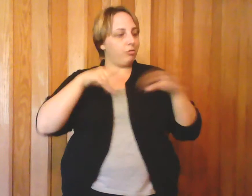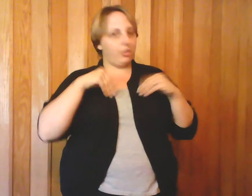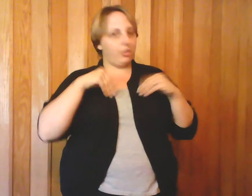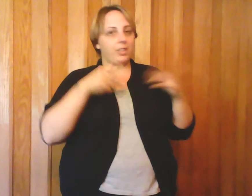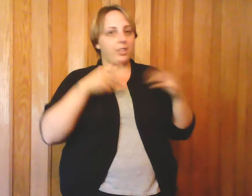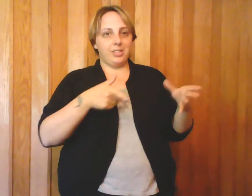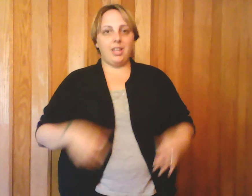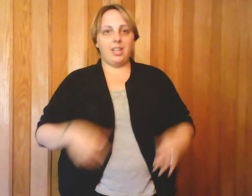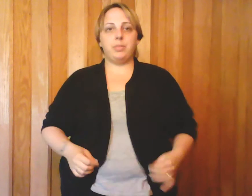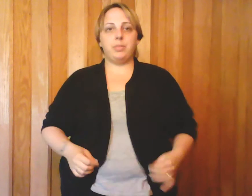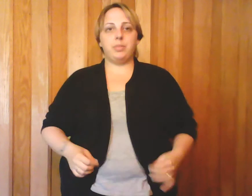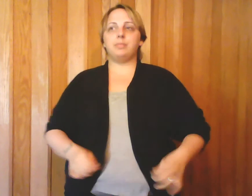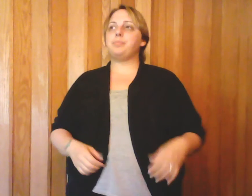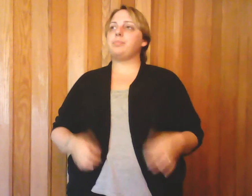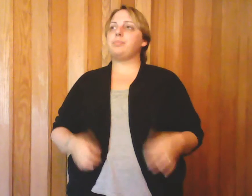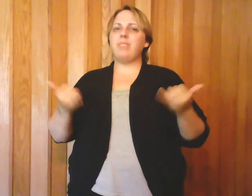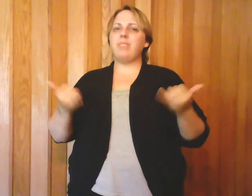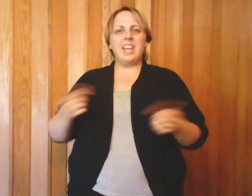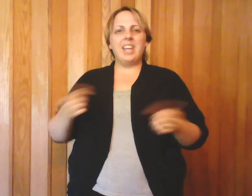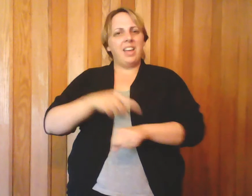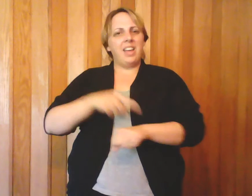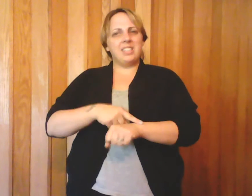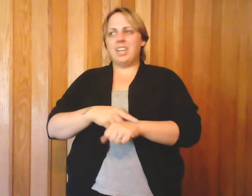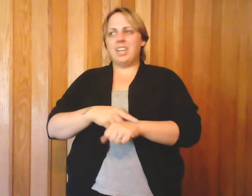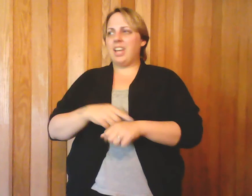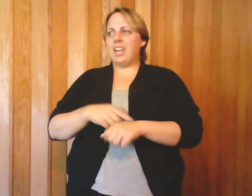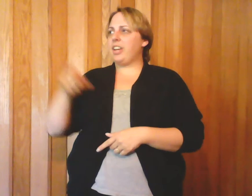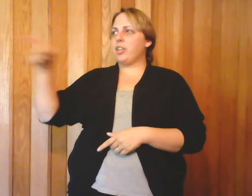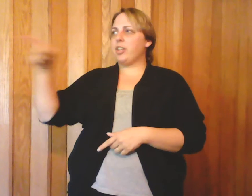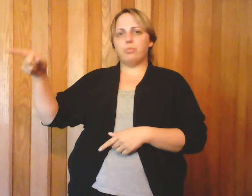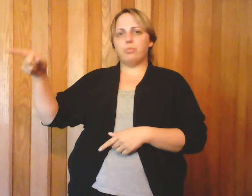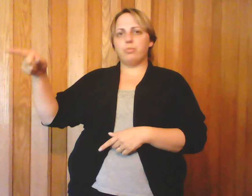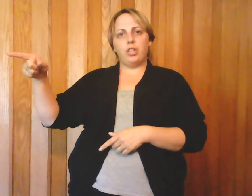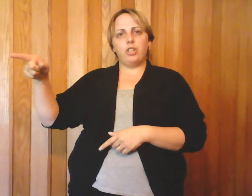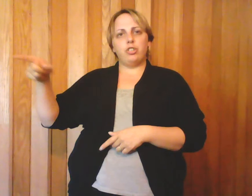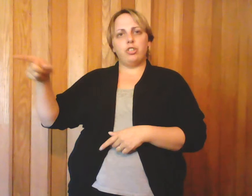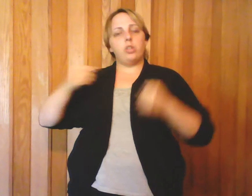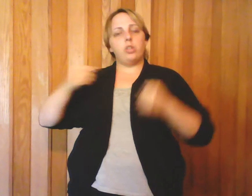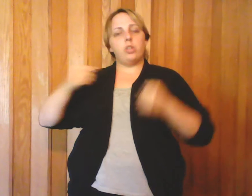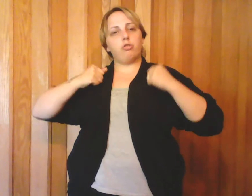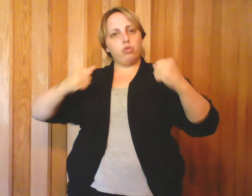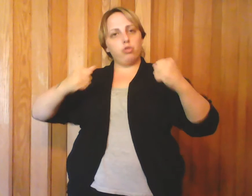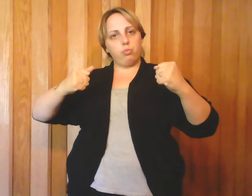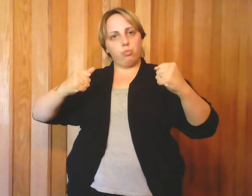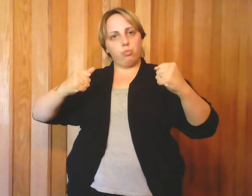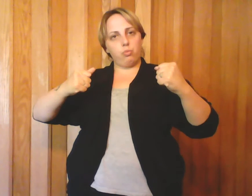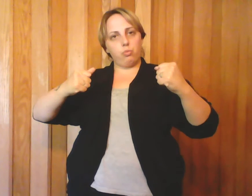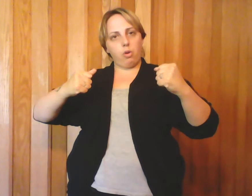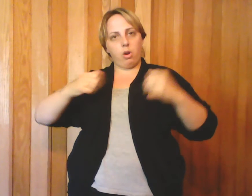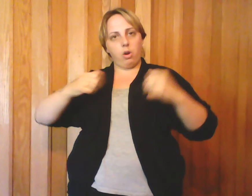women weren't considered tough or strong, and weren't supposed to be either. She grew up calling her parents by